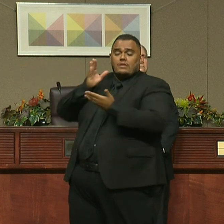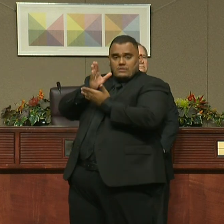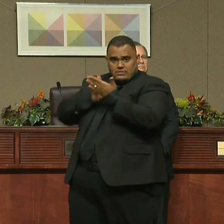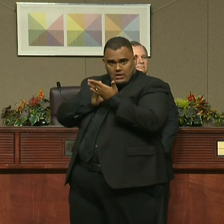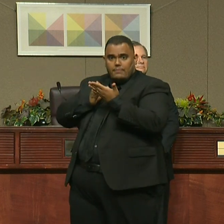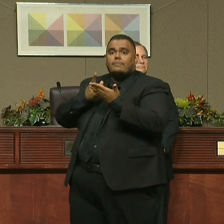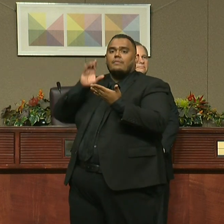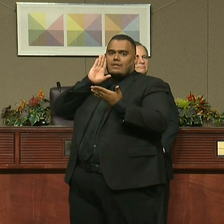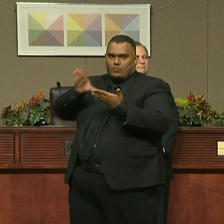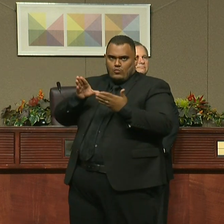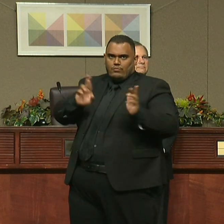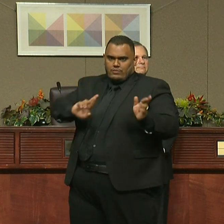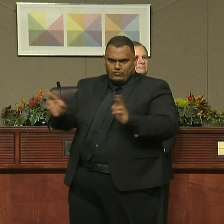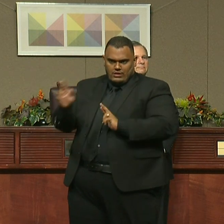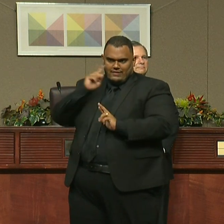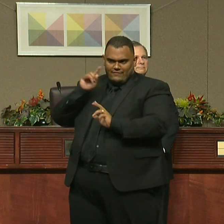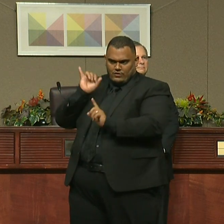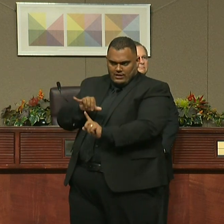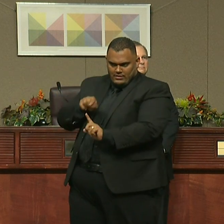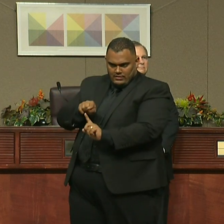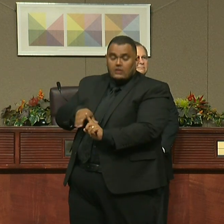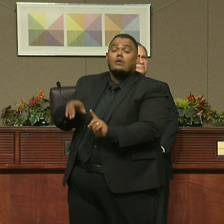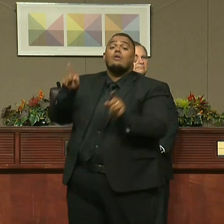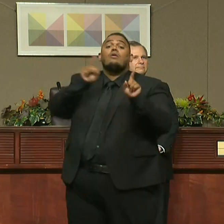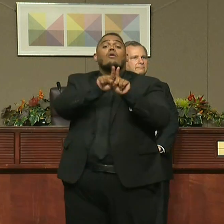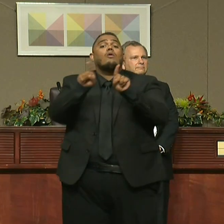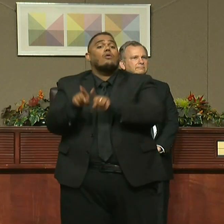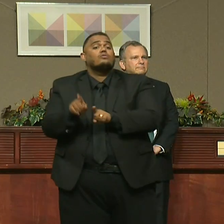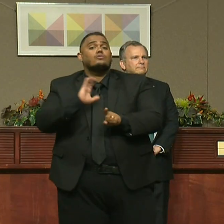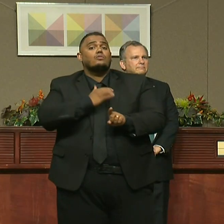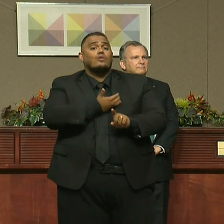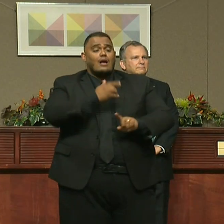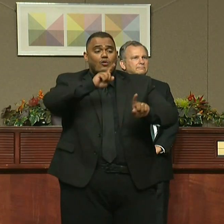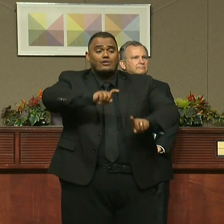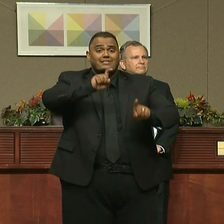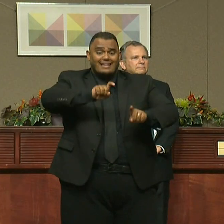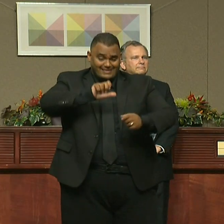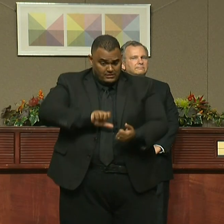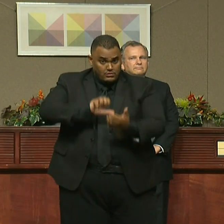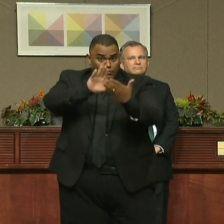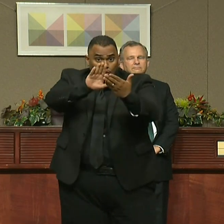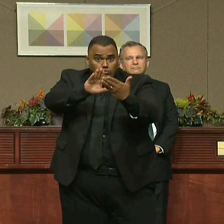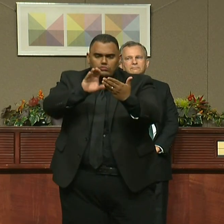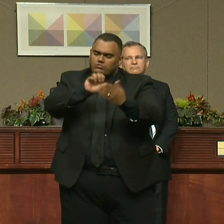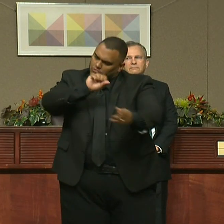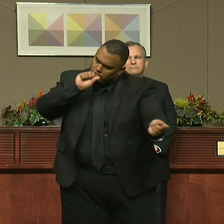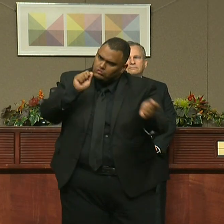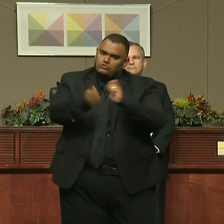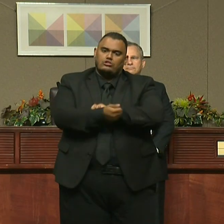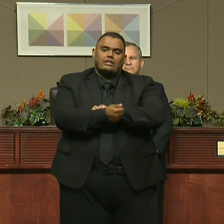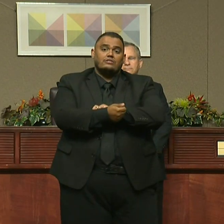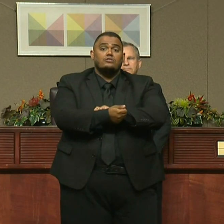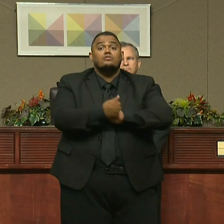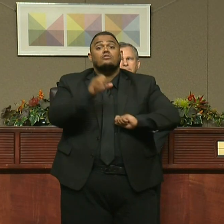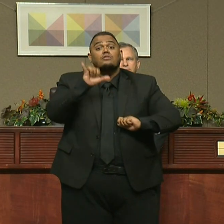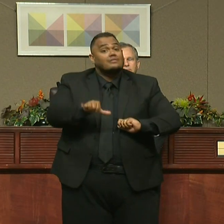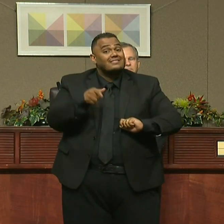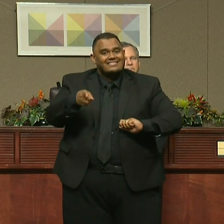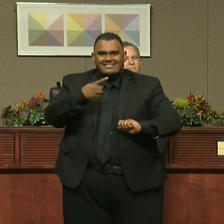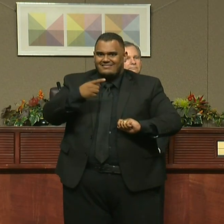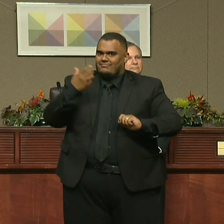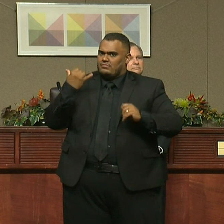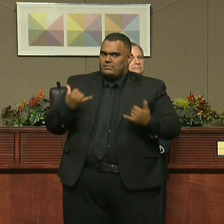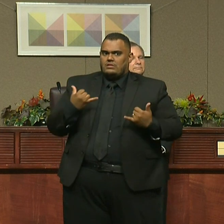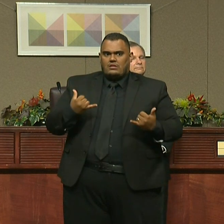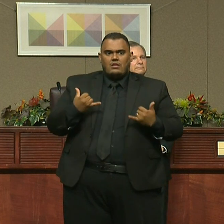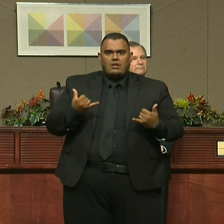prepare us for that. We also changed a little bit our testing strategy. We are not doing massive testing like we used to, meaning the